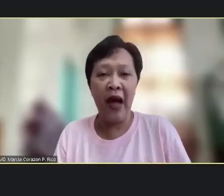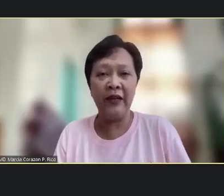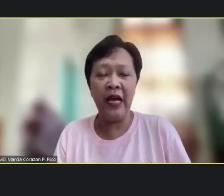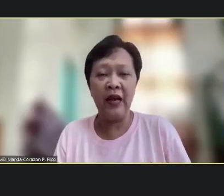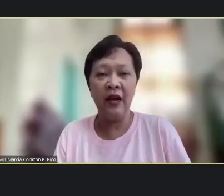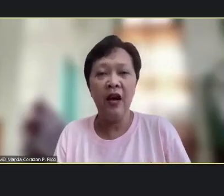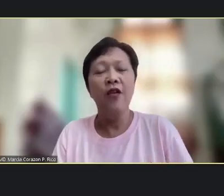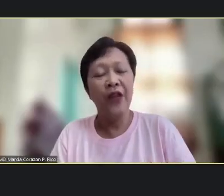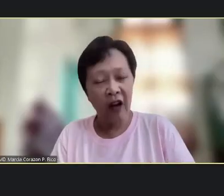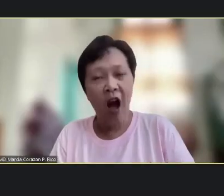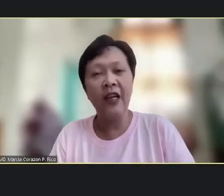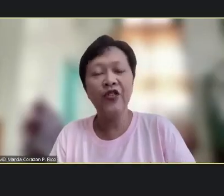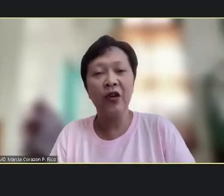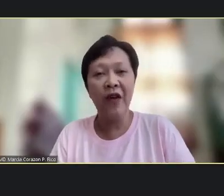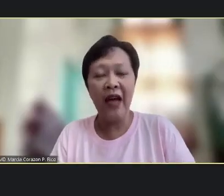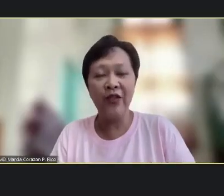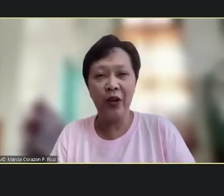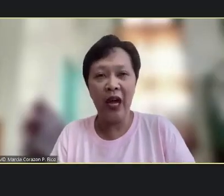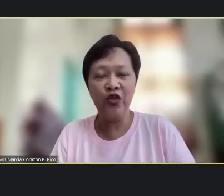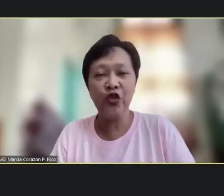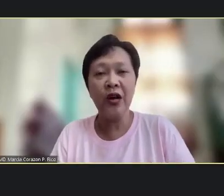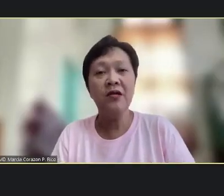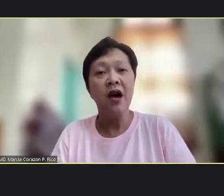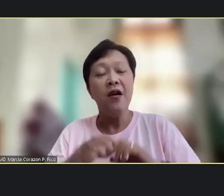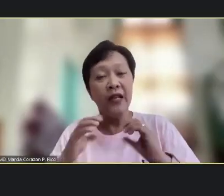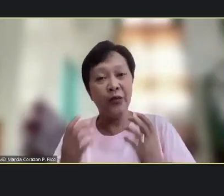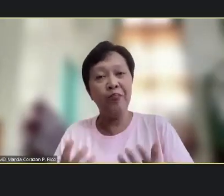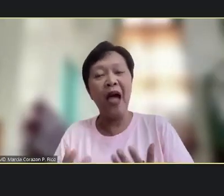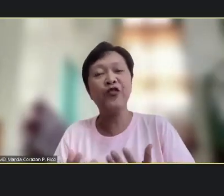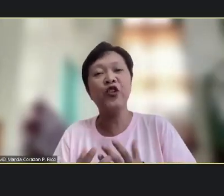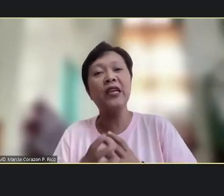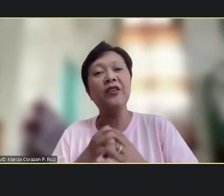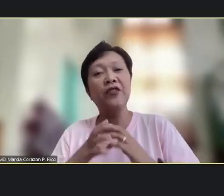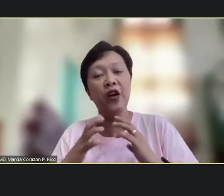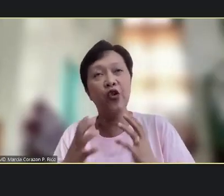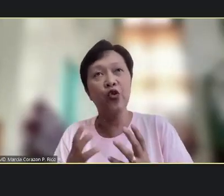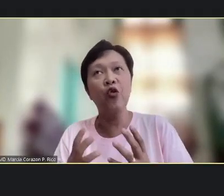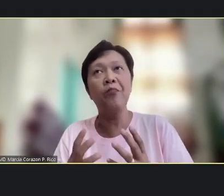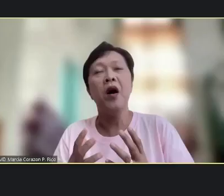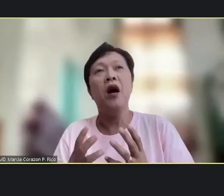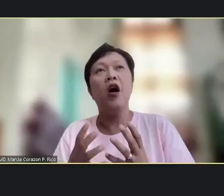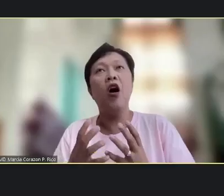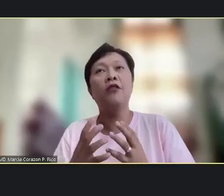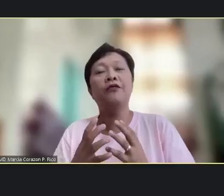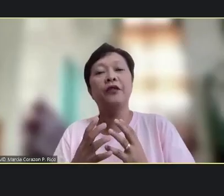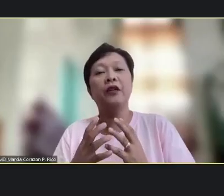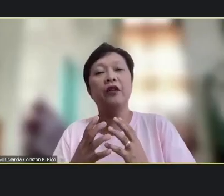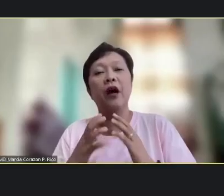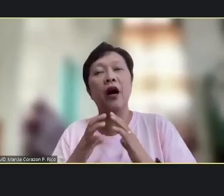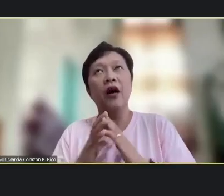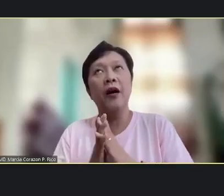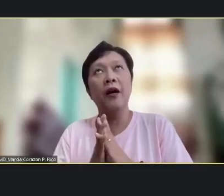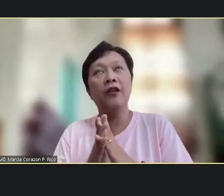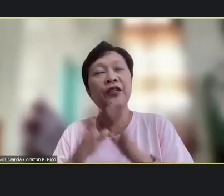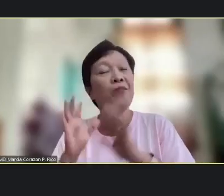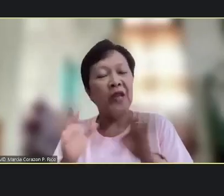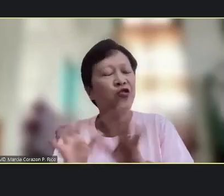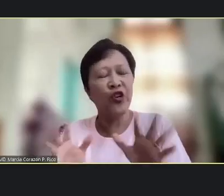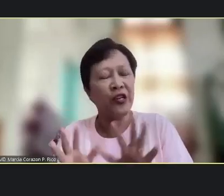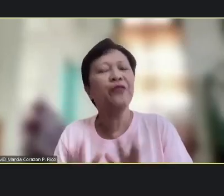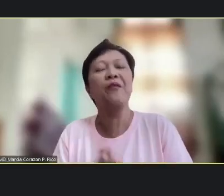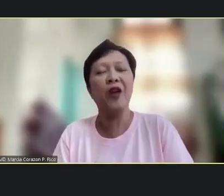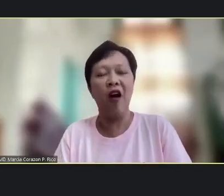research finding. The College of Education, especially the group of